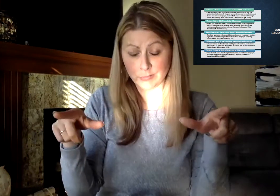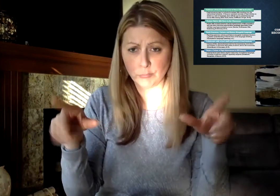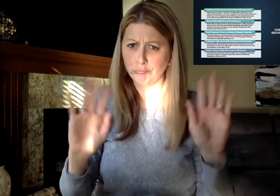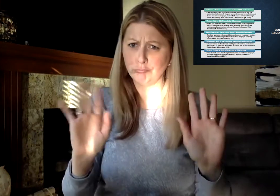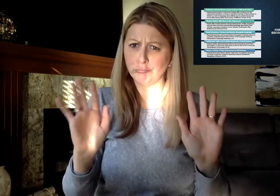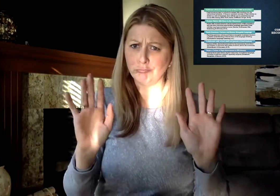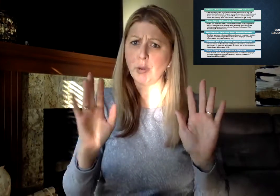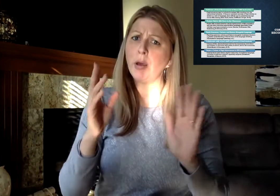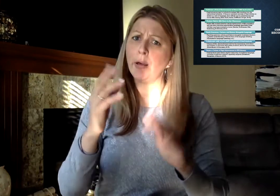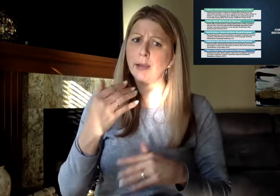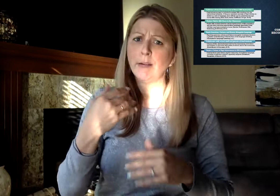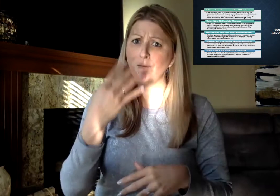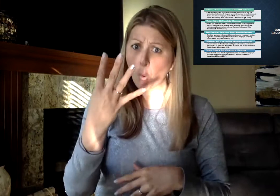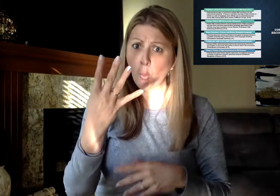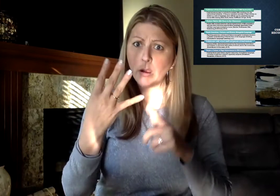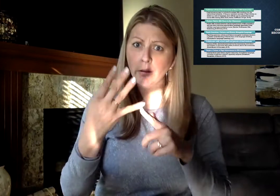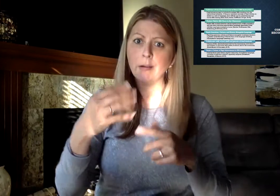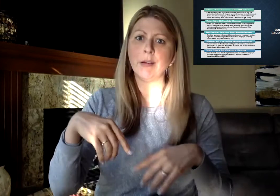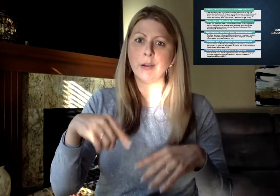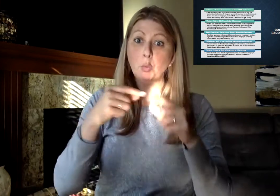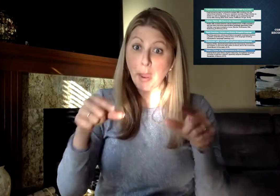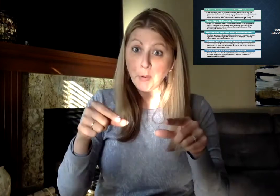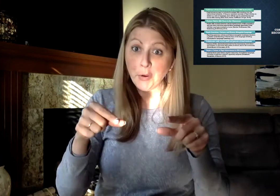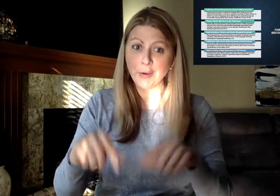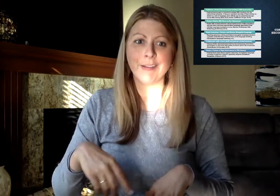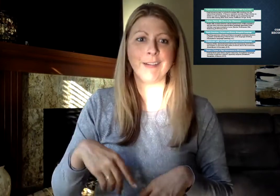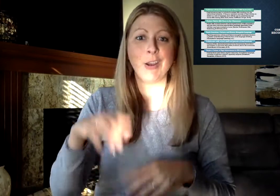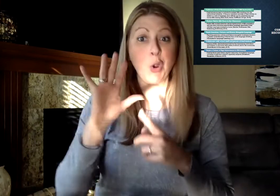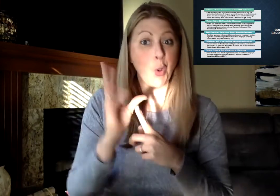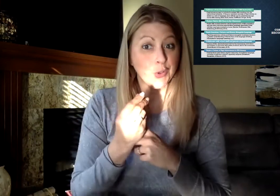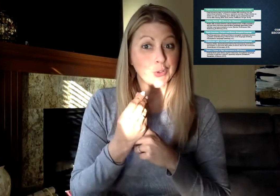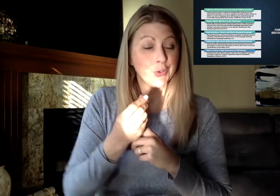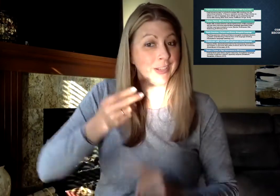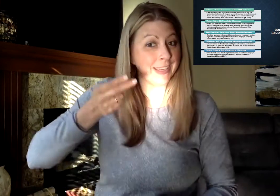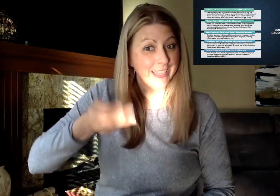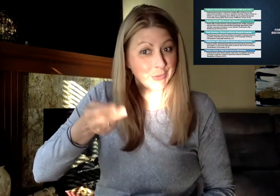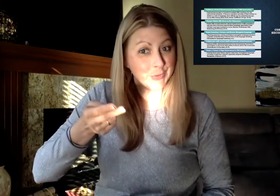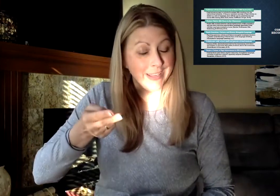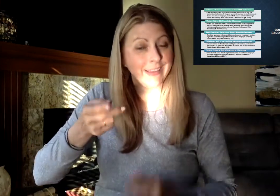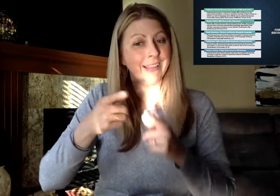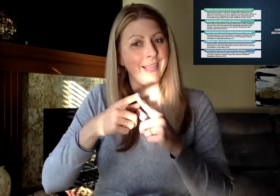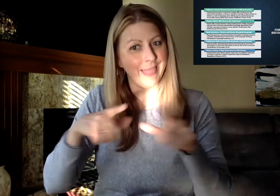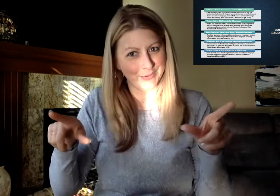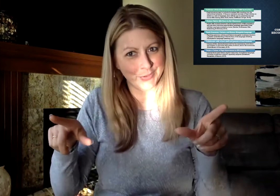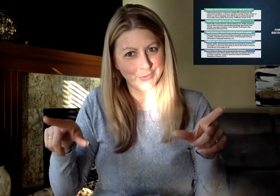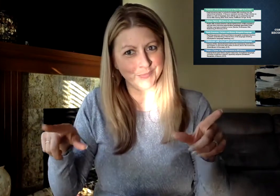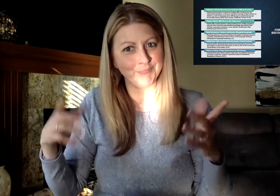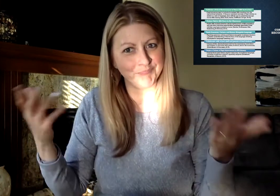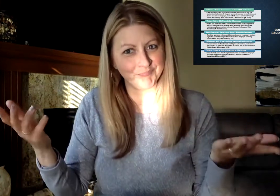It's not only about the language. It's grammar, culture, and history, and language.